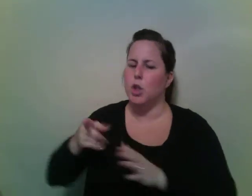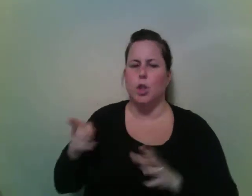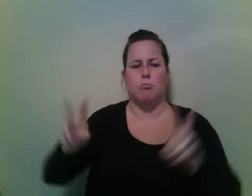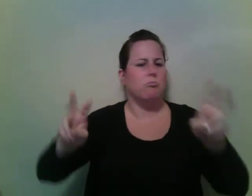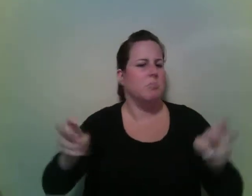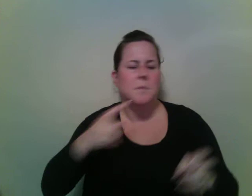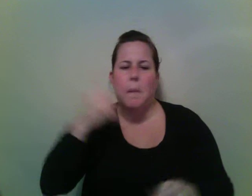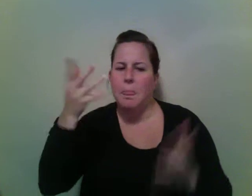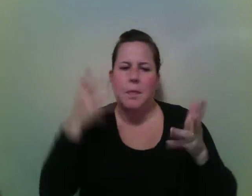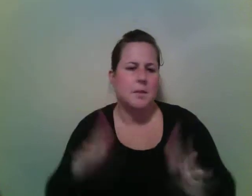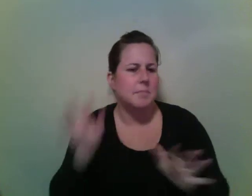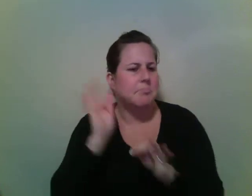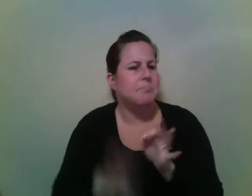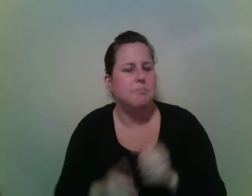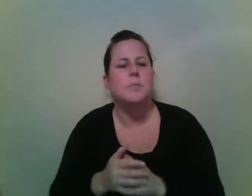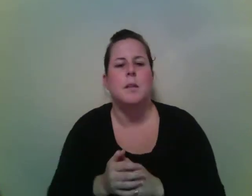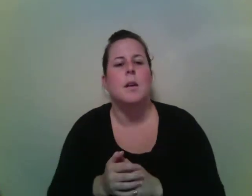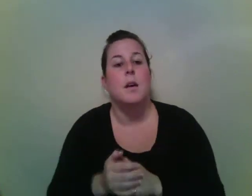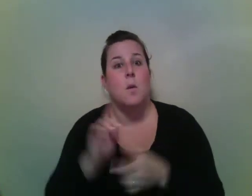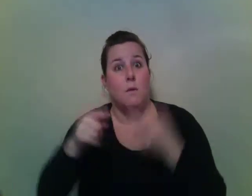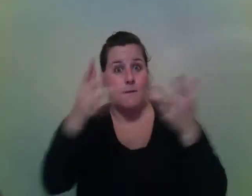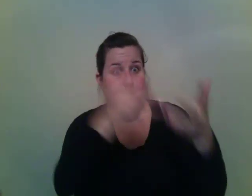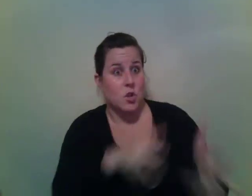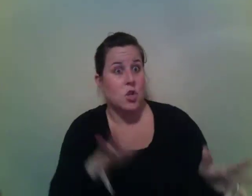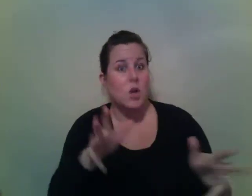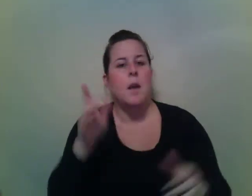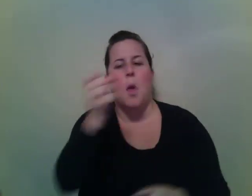that the person is now in the correct position in your downline.